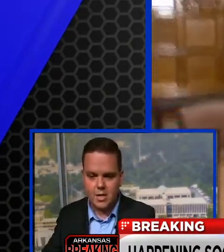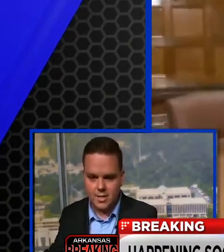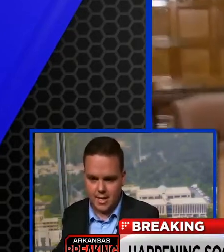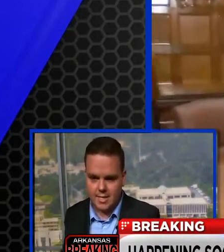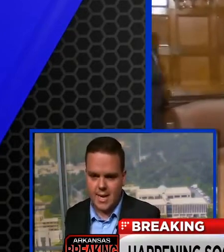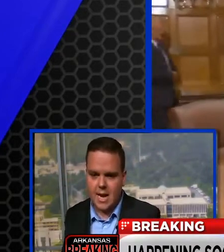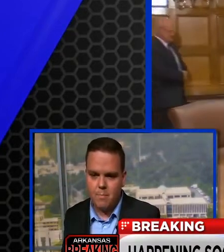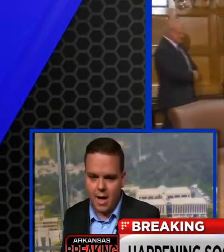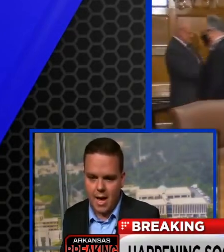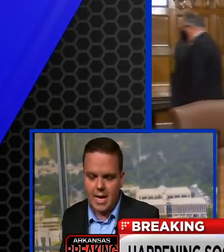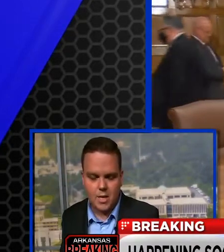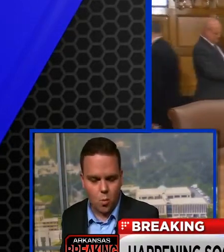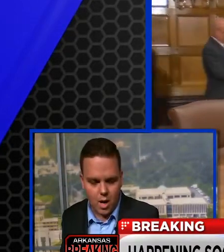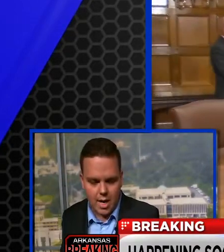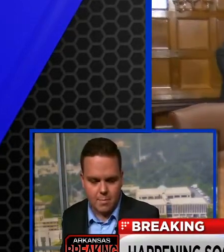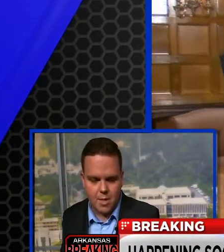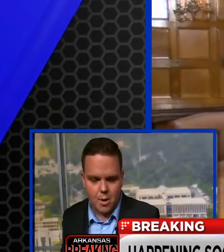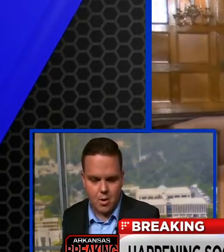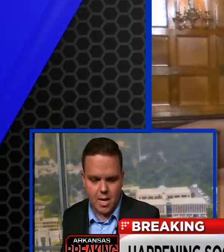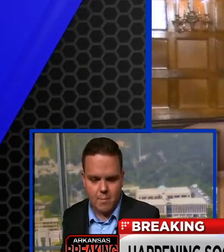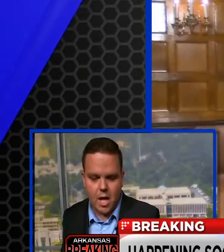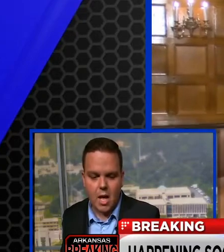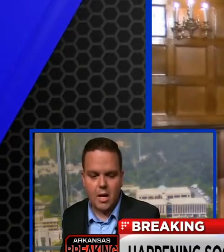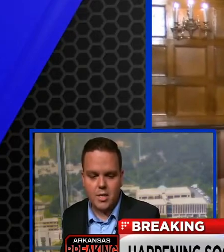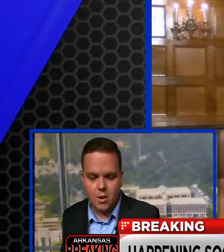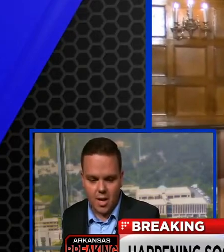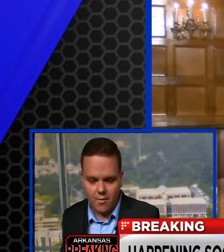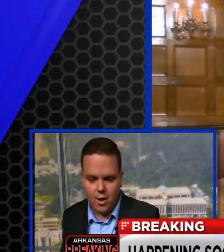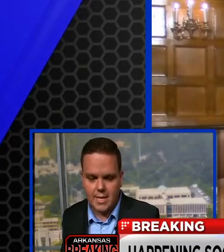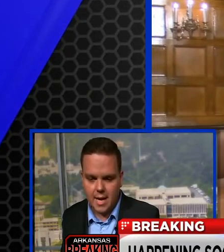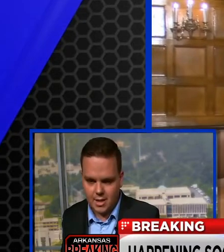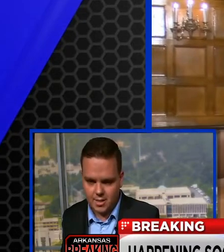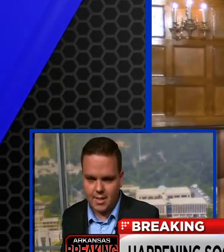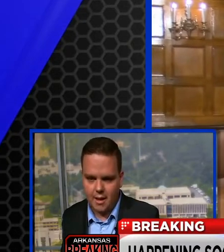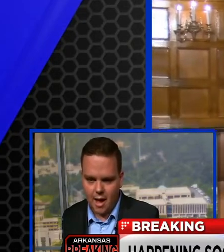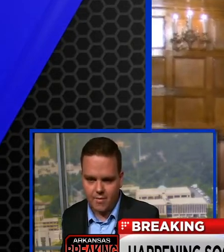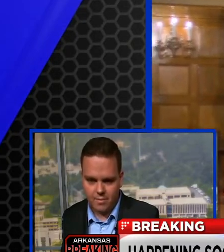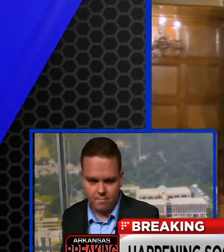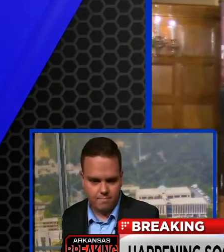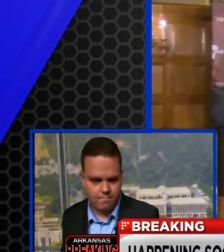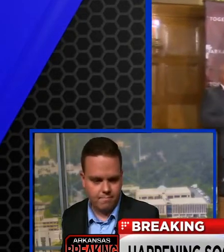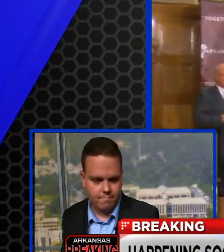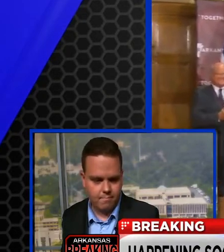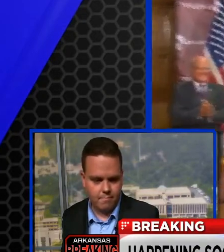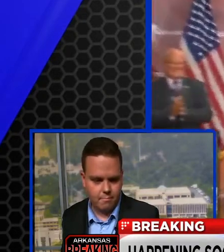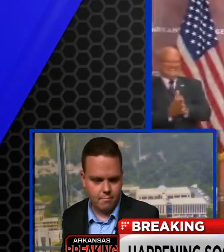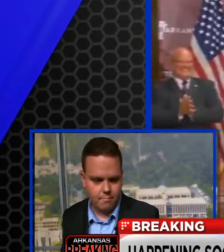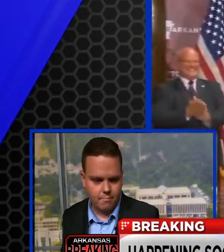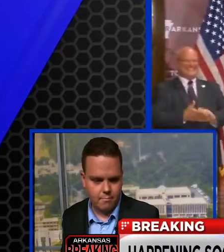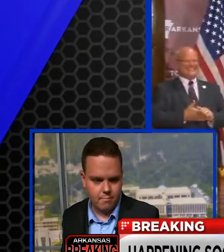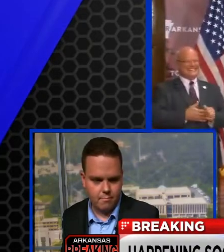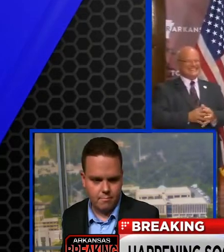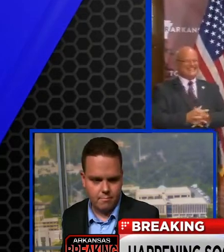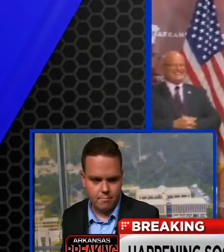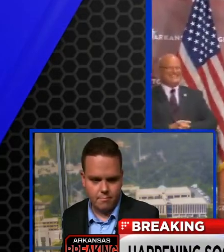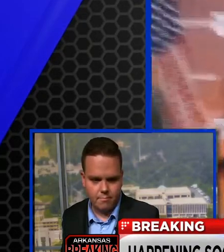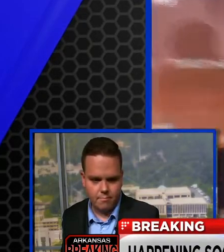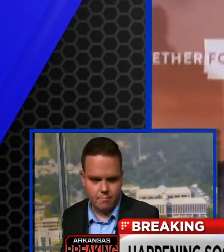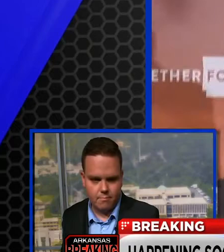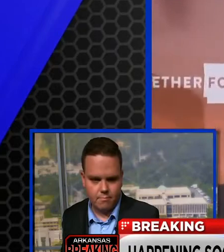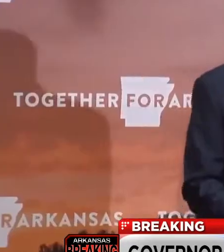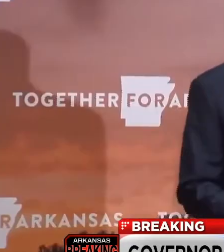Asa Hutchinson is standing by. He is walking up to the podium. Let's go to Governor Asa Hutchinson live. Good afternoon.